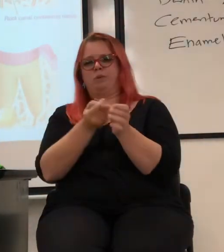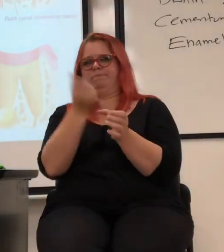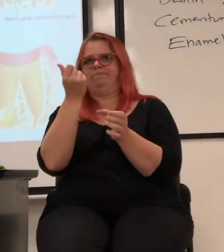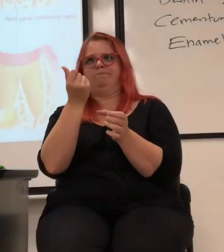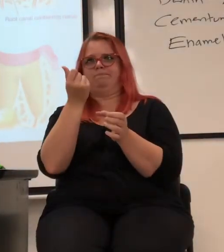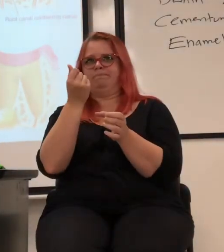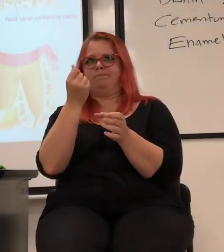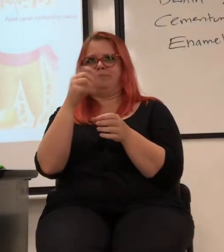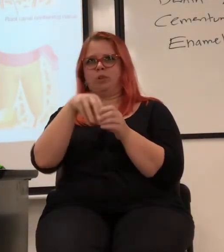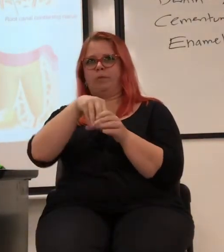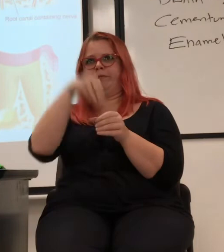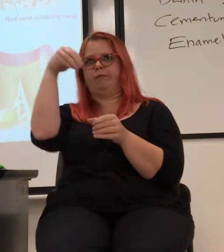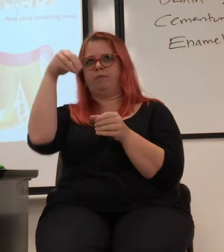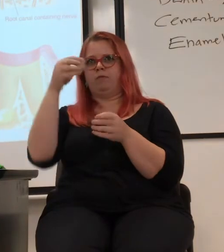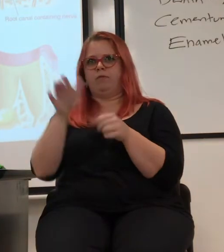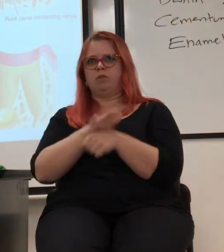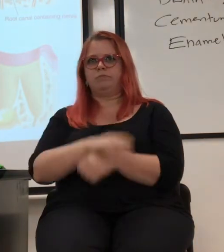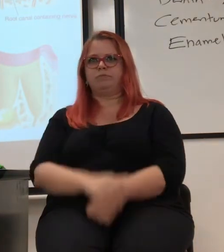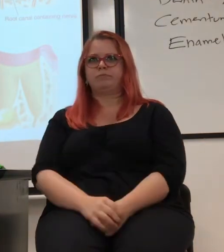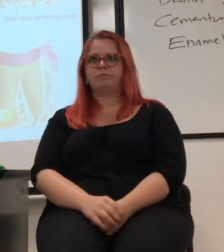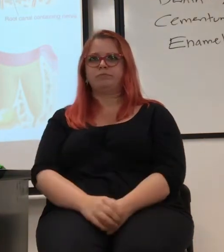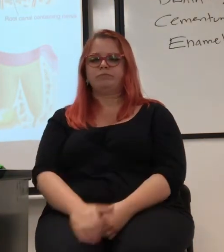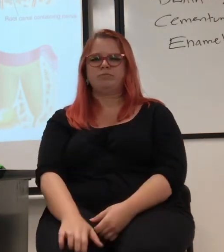All right.